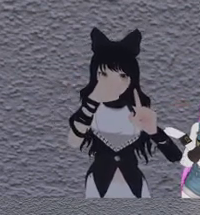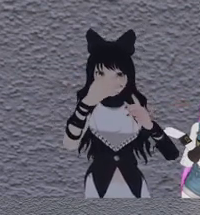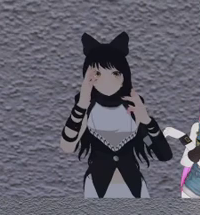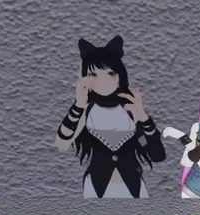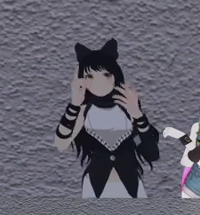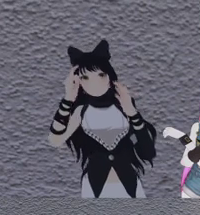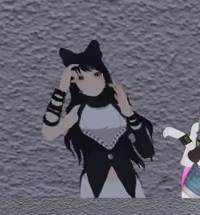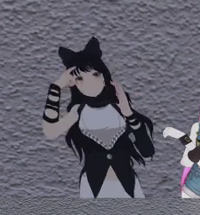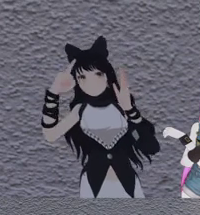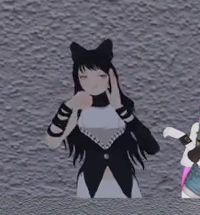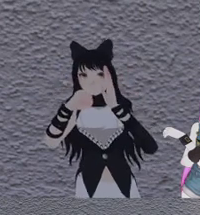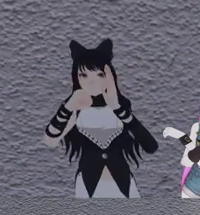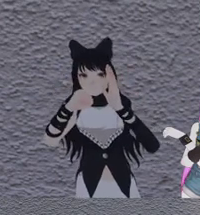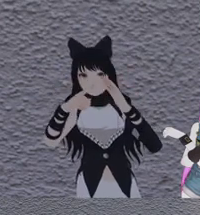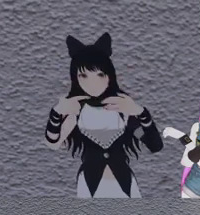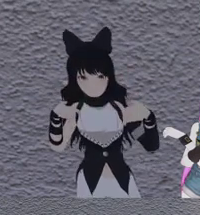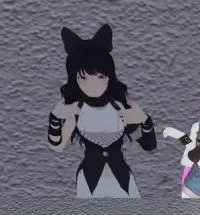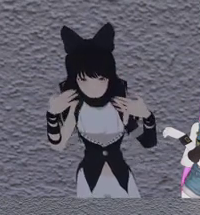Just like that.